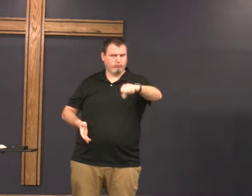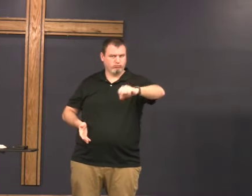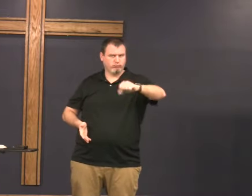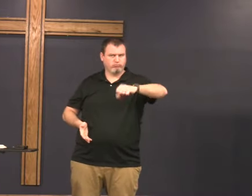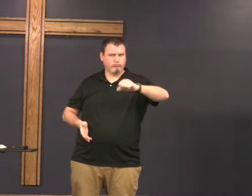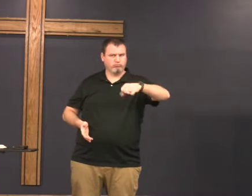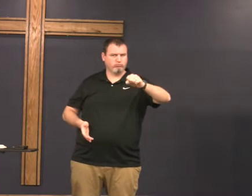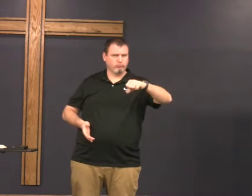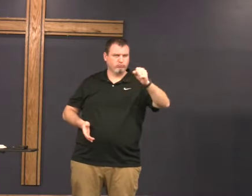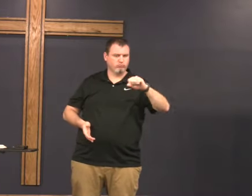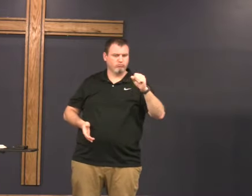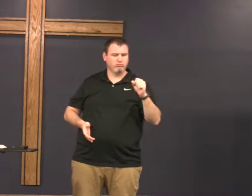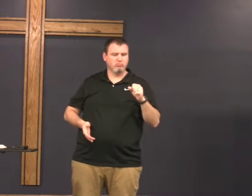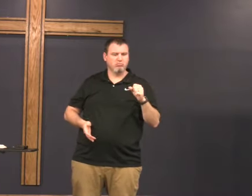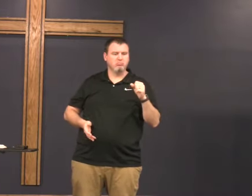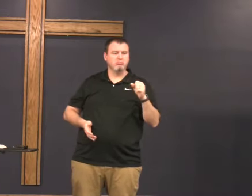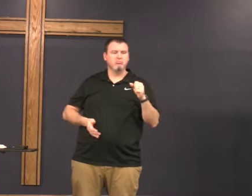I believe he saved that.